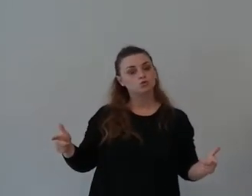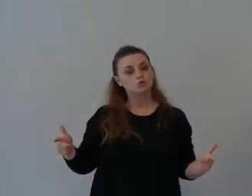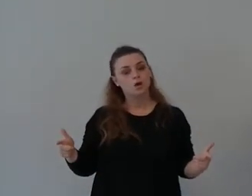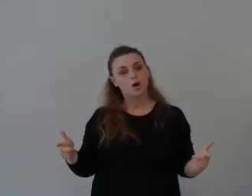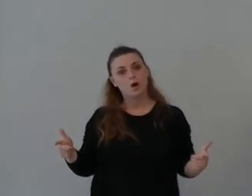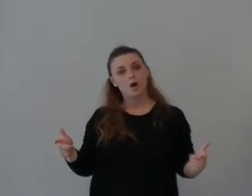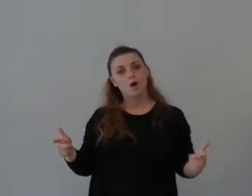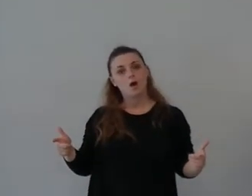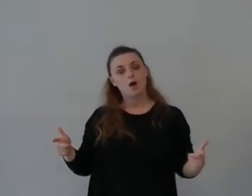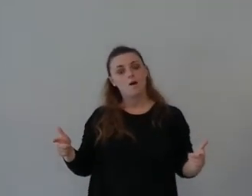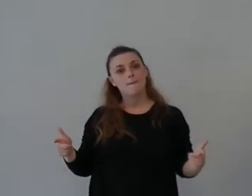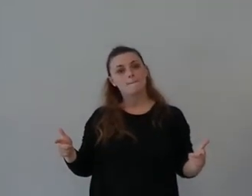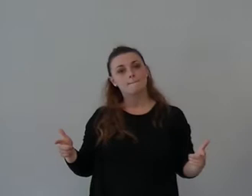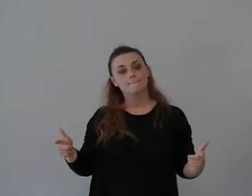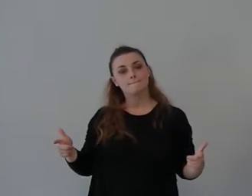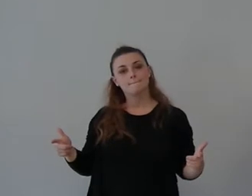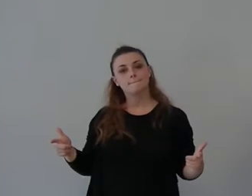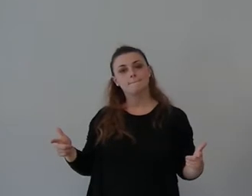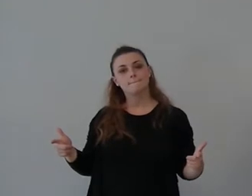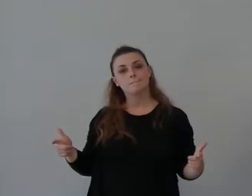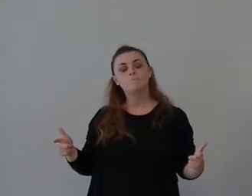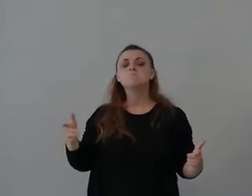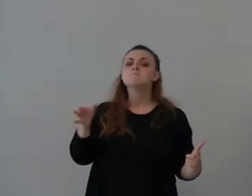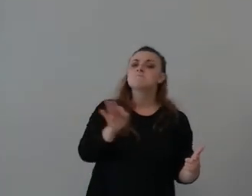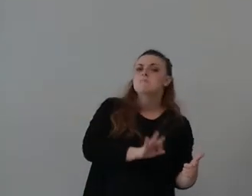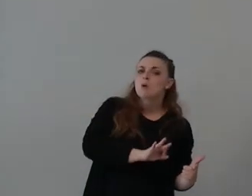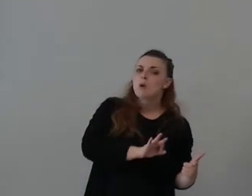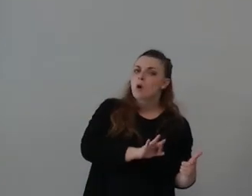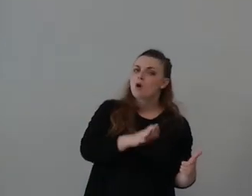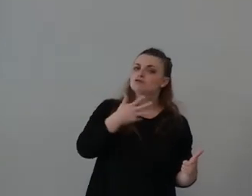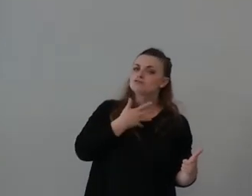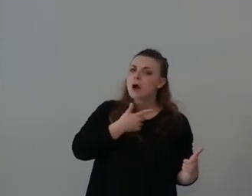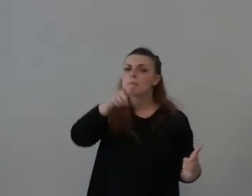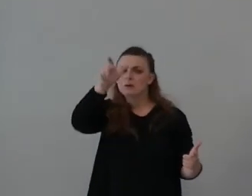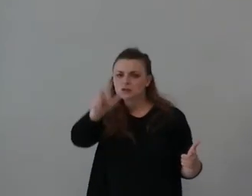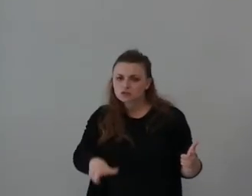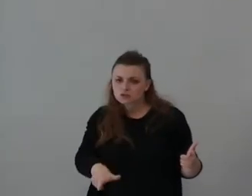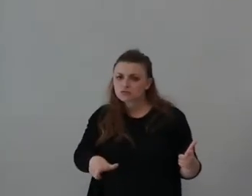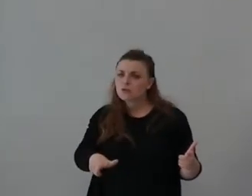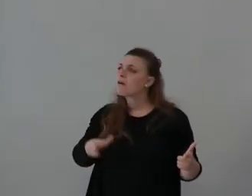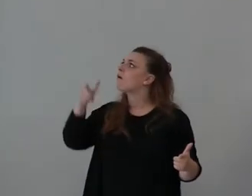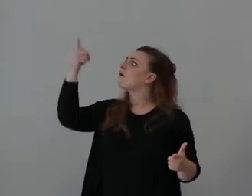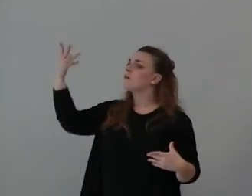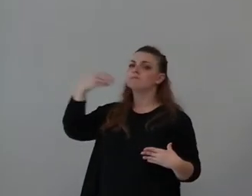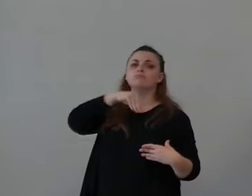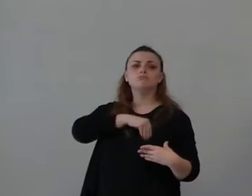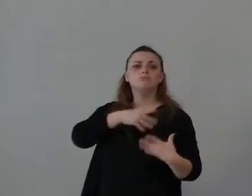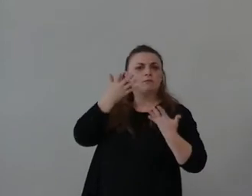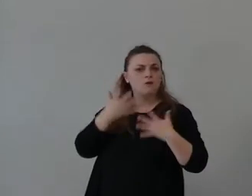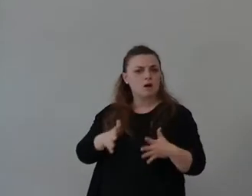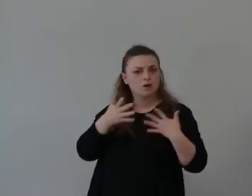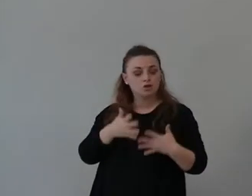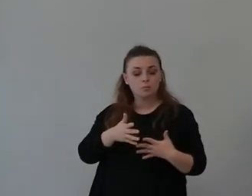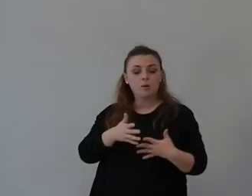but hasn't grown much in the Lord? O forse c'è qualcuno che ha accettato Gesù ma non ha fatto